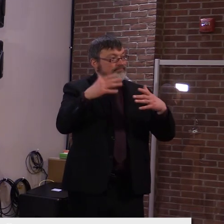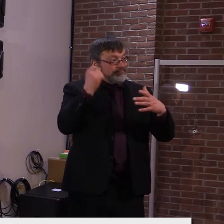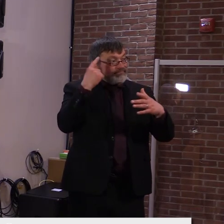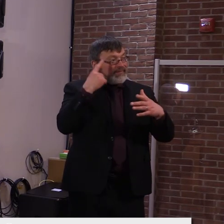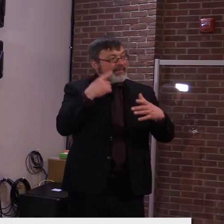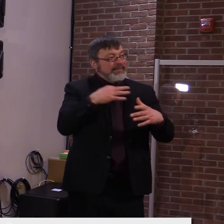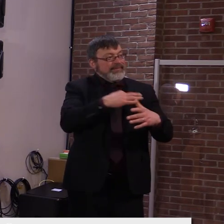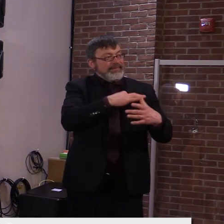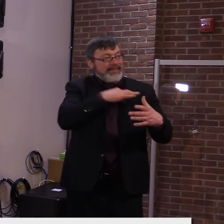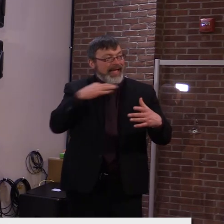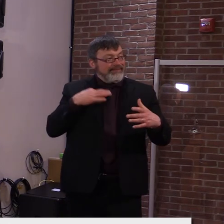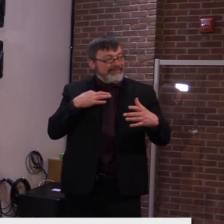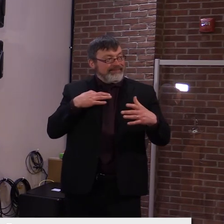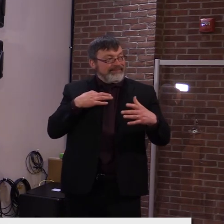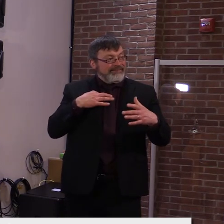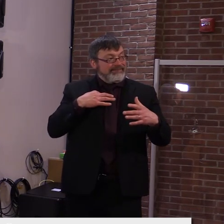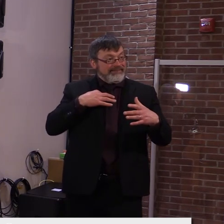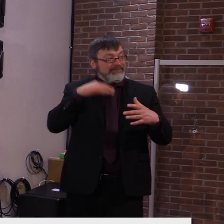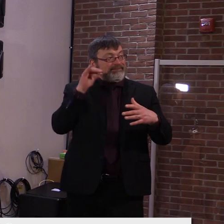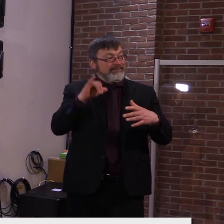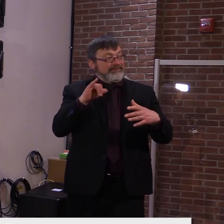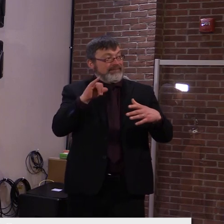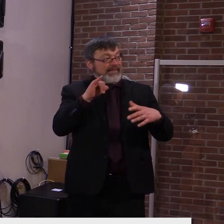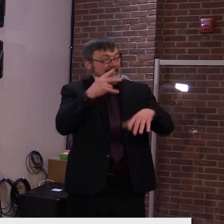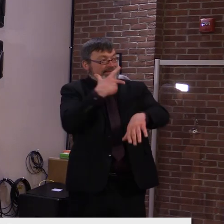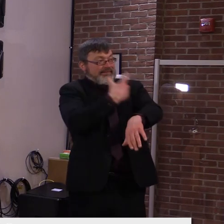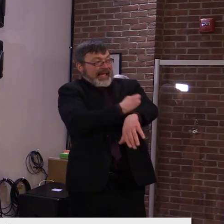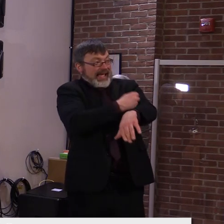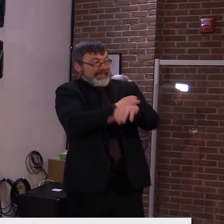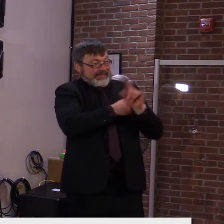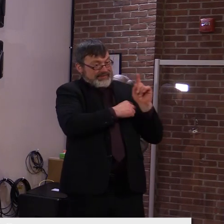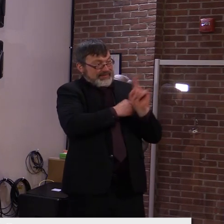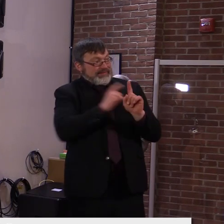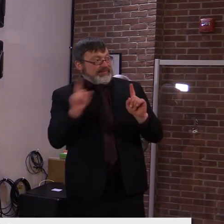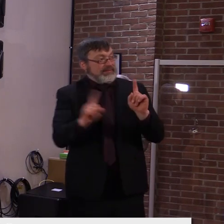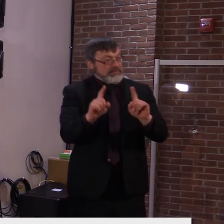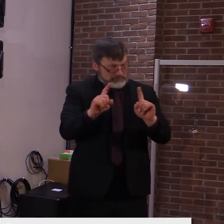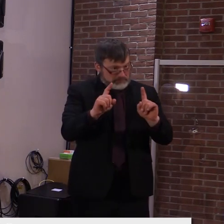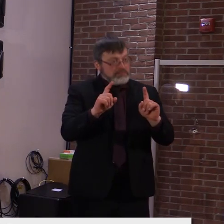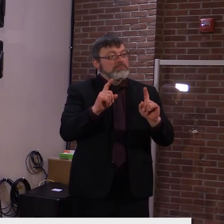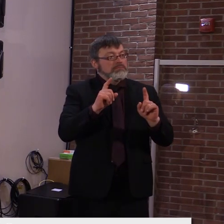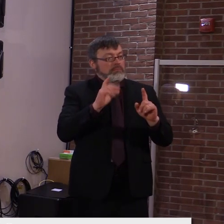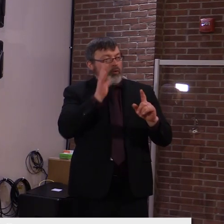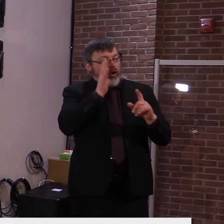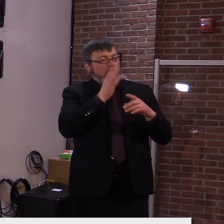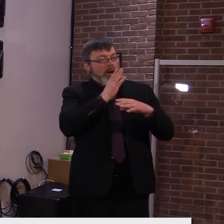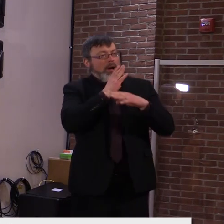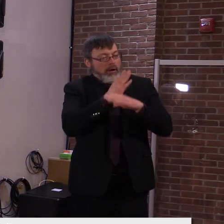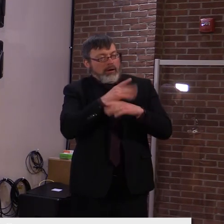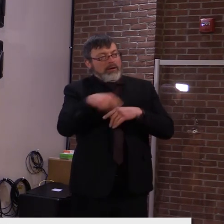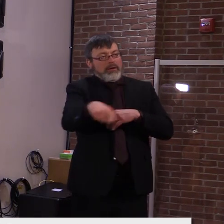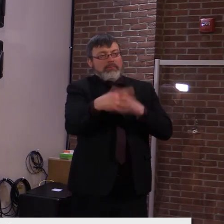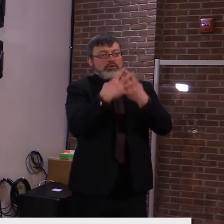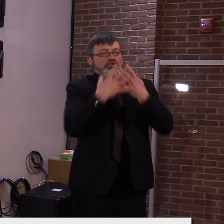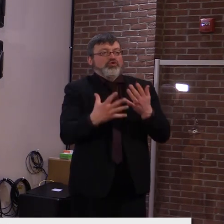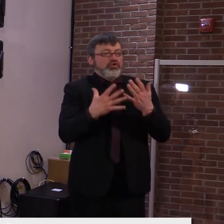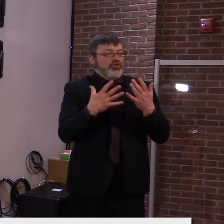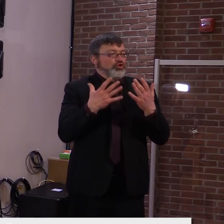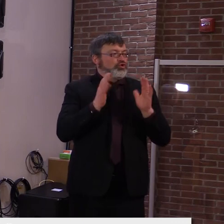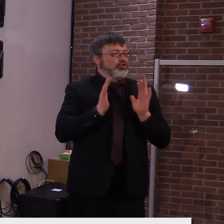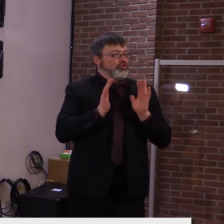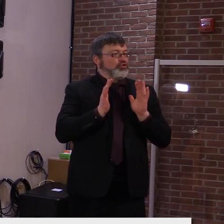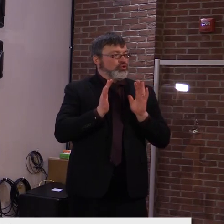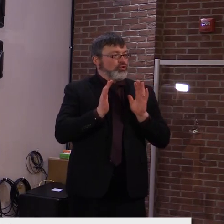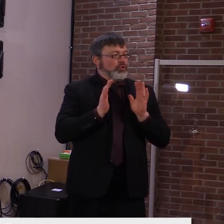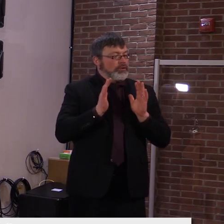vaccinated, then we can protect the individuals inside the facility, the offenders inside the facility. So again, we